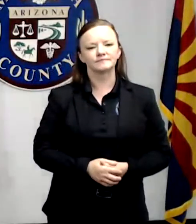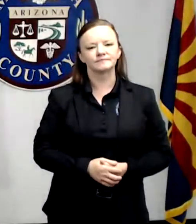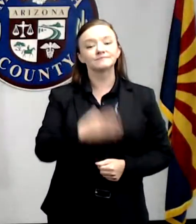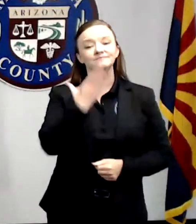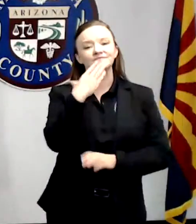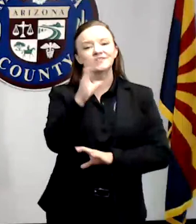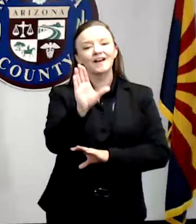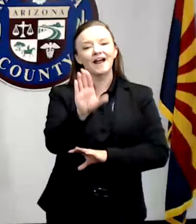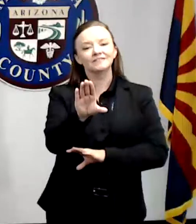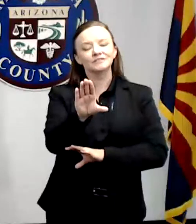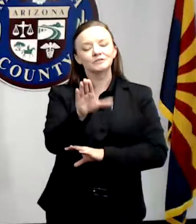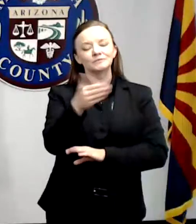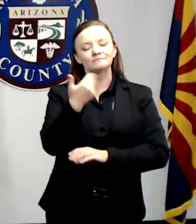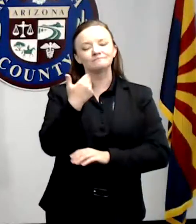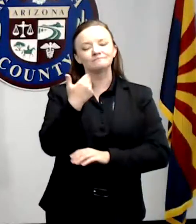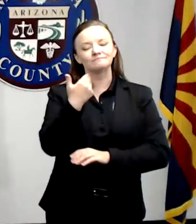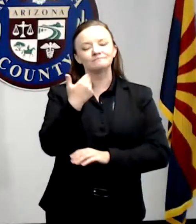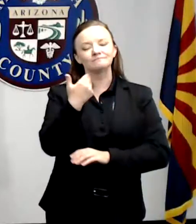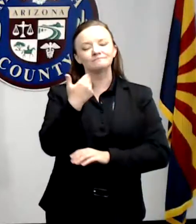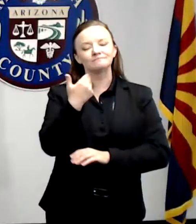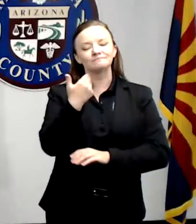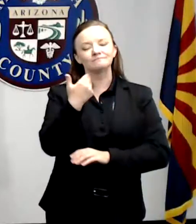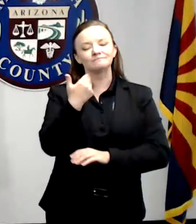Good afternoon. I'm